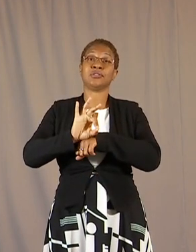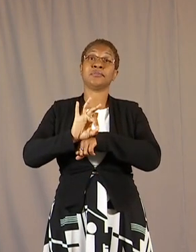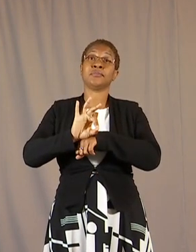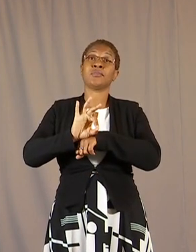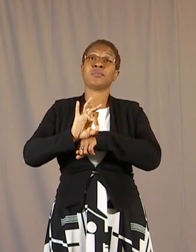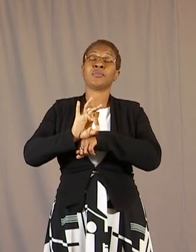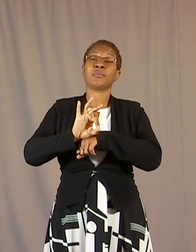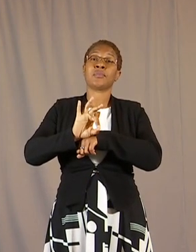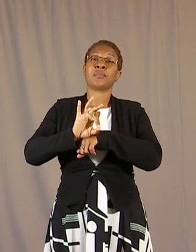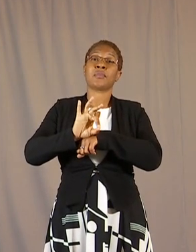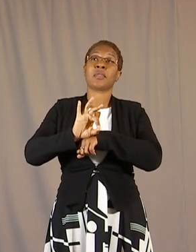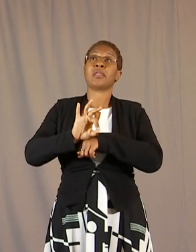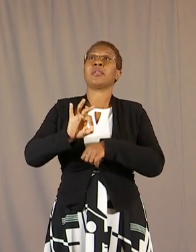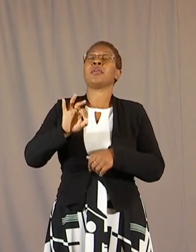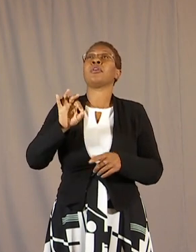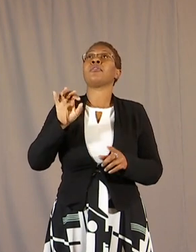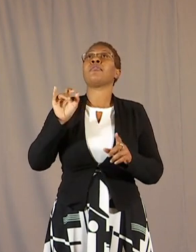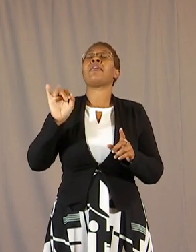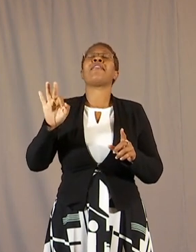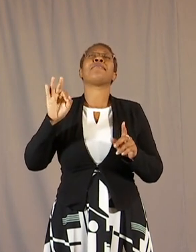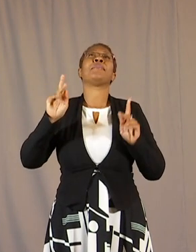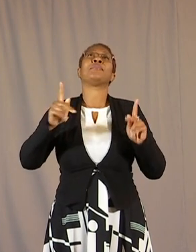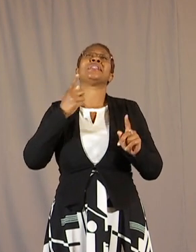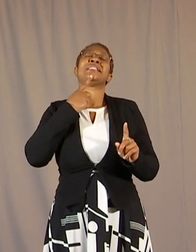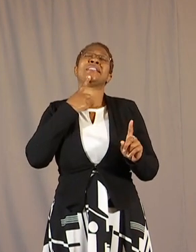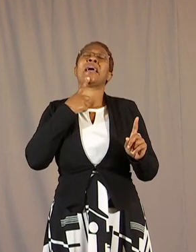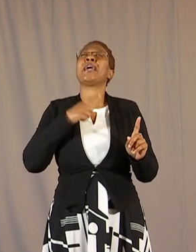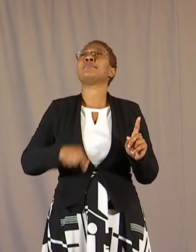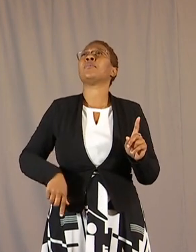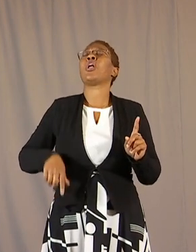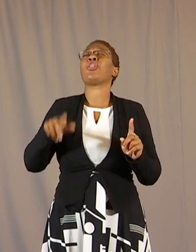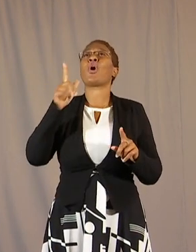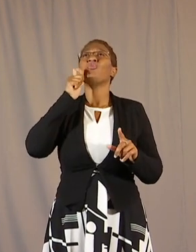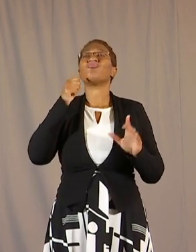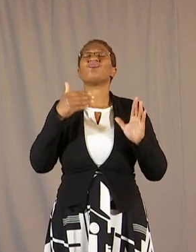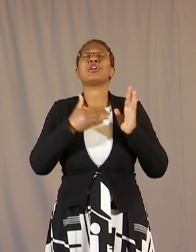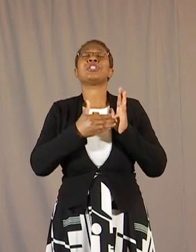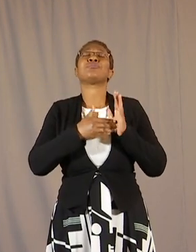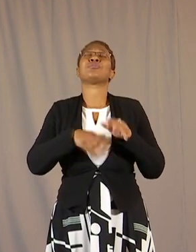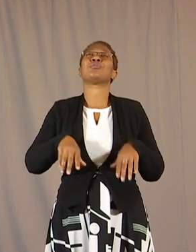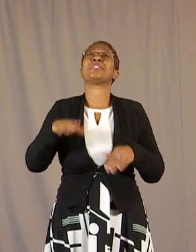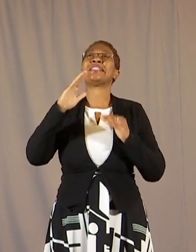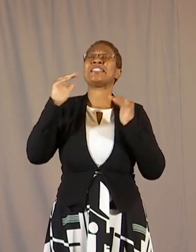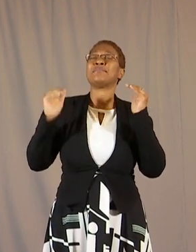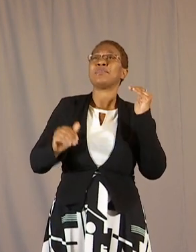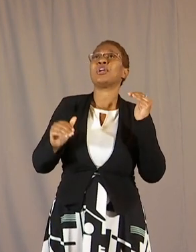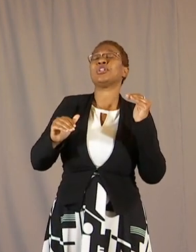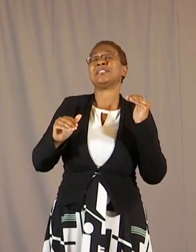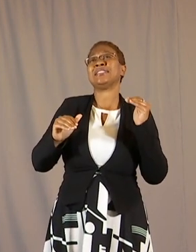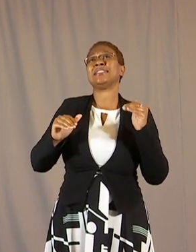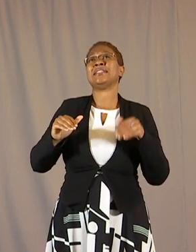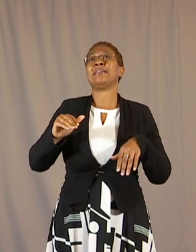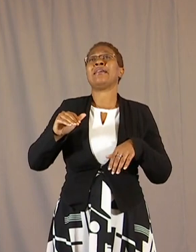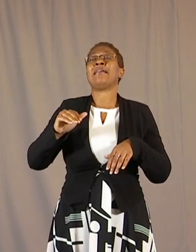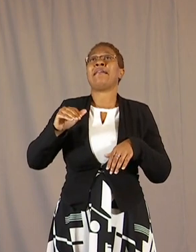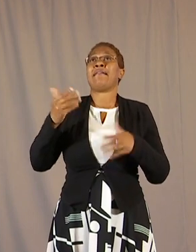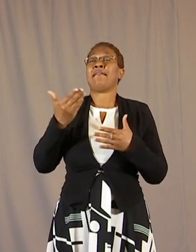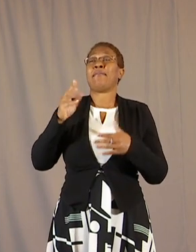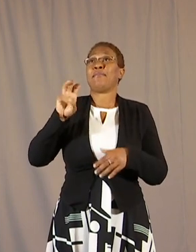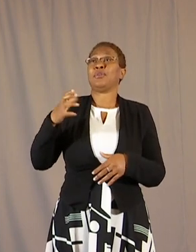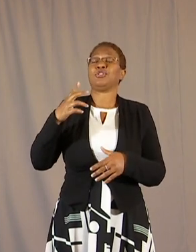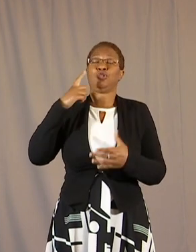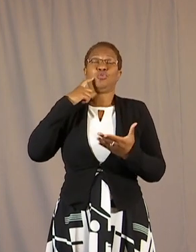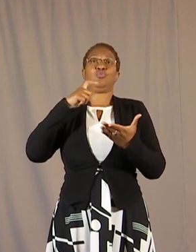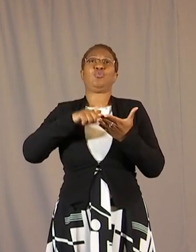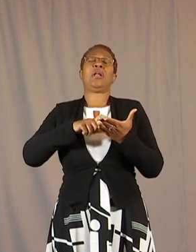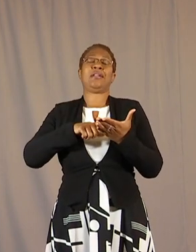Task Force in Michigan was recognized statewide. So there are a lot of best practices that we learned. My favorite thing